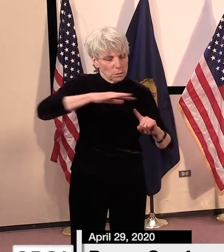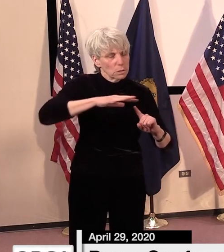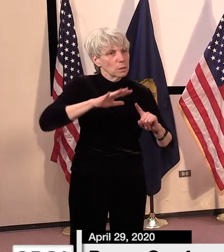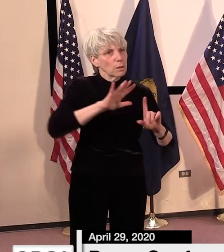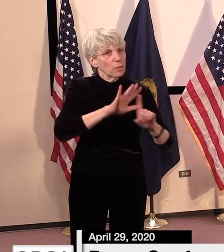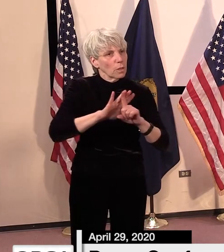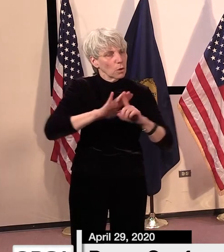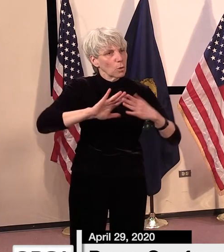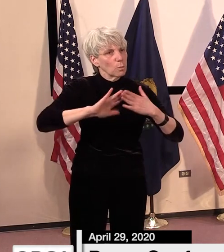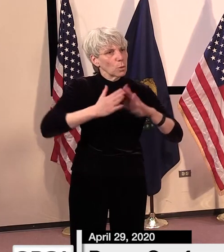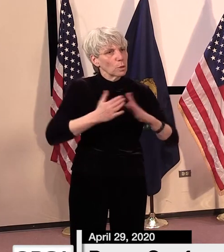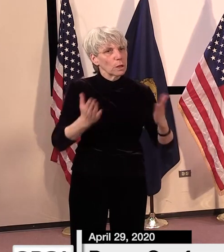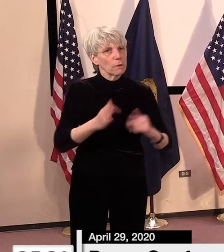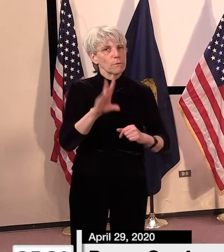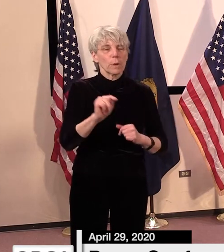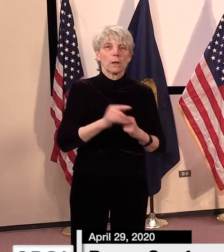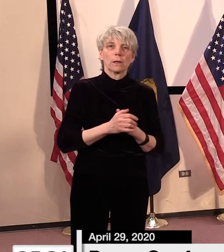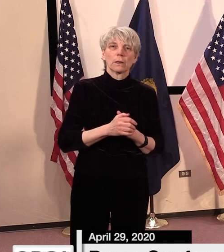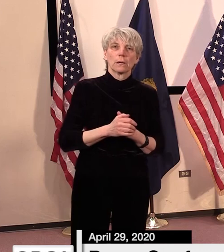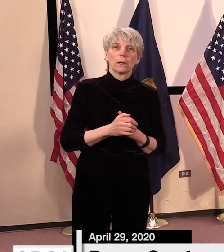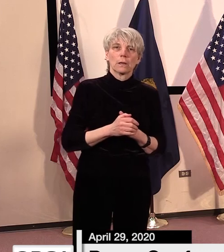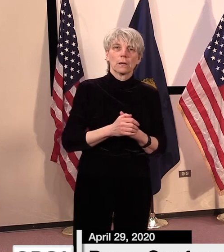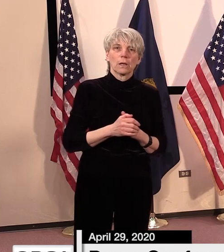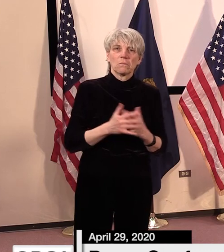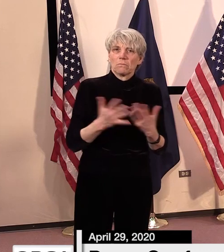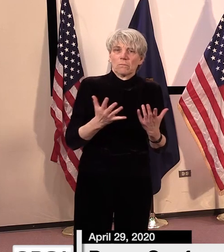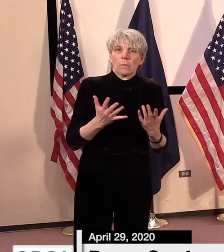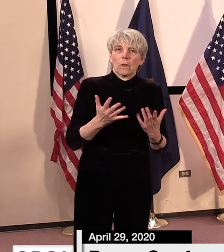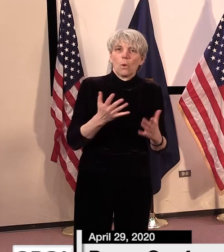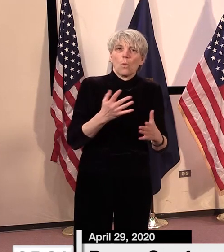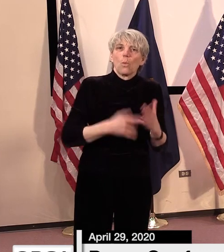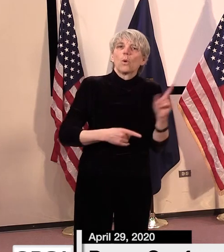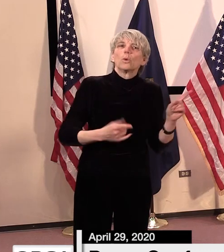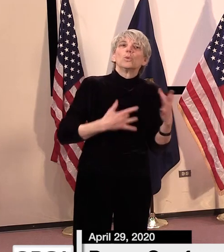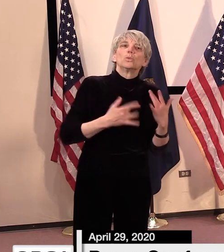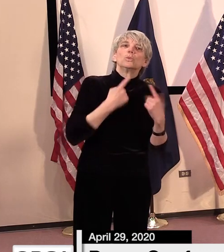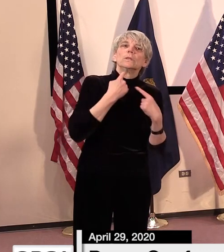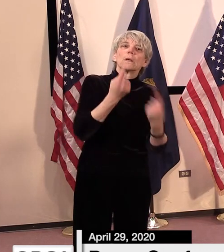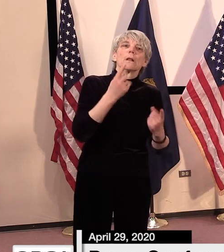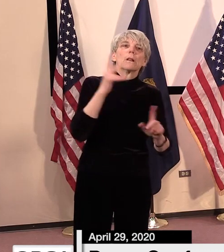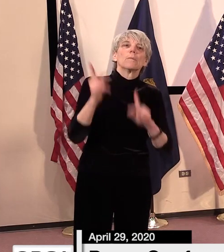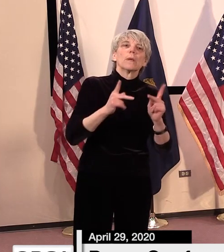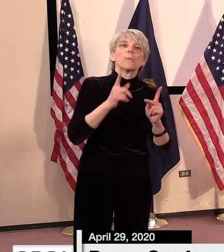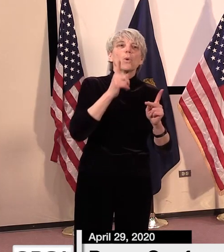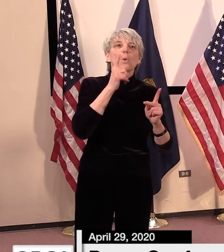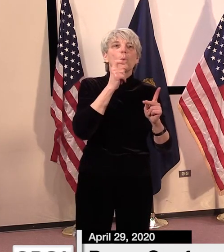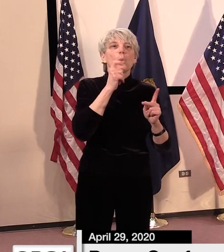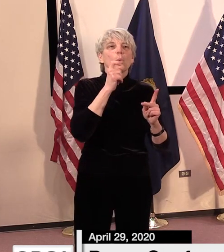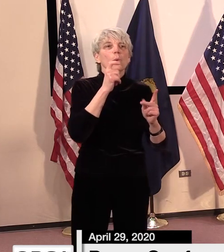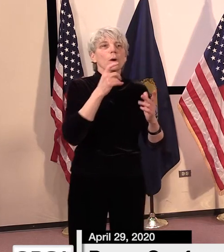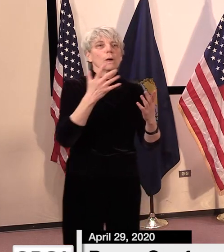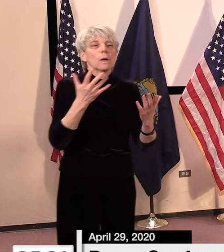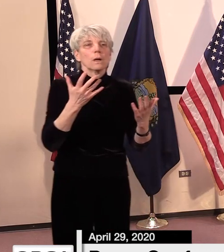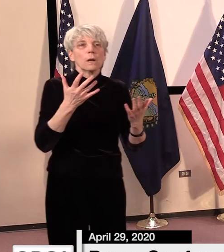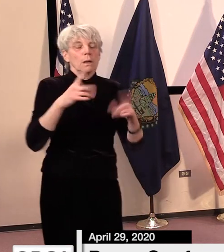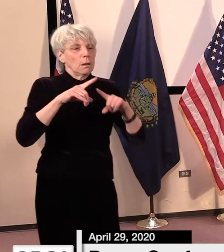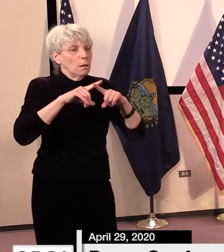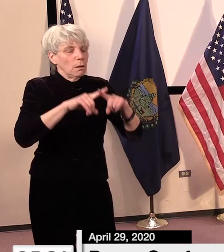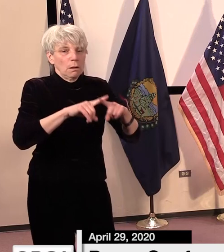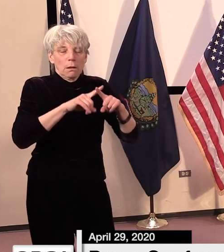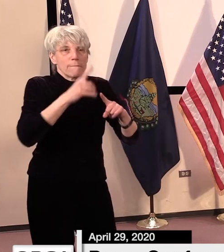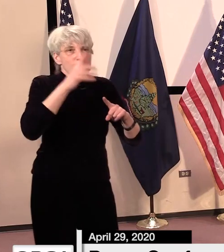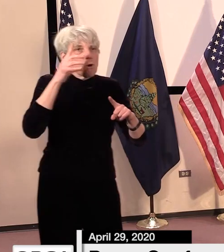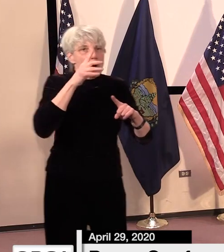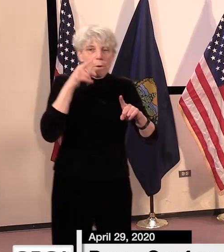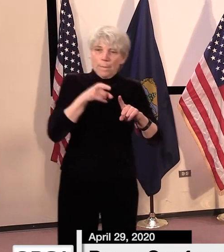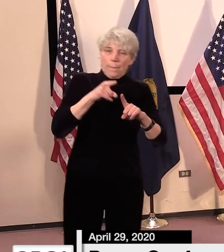And specifically, what would you say to those who are relying on agriculture for